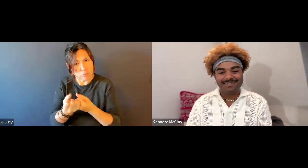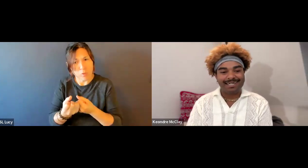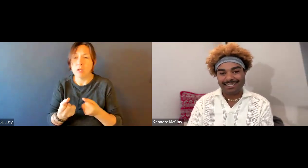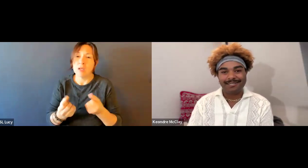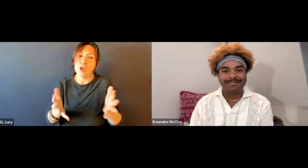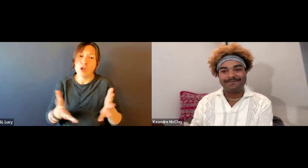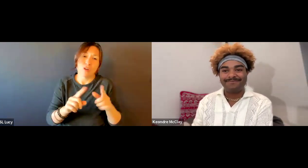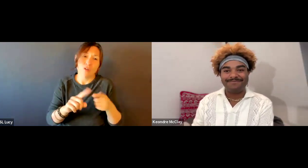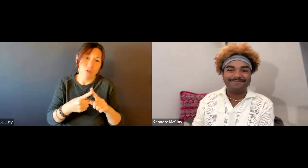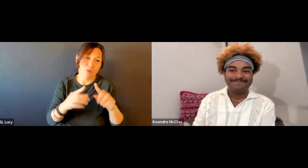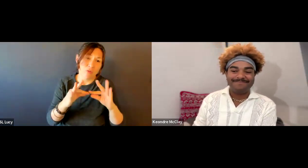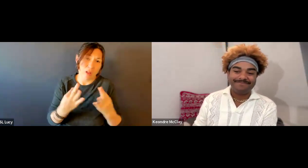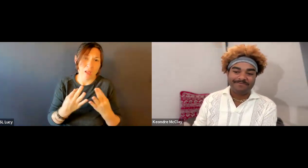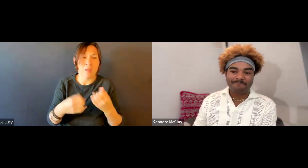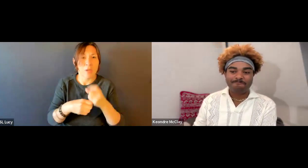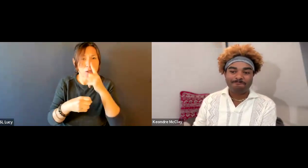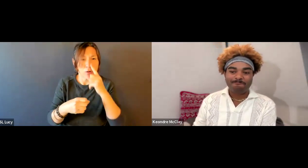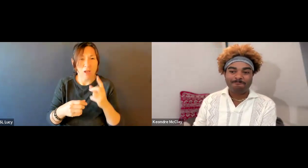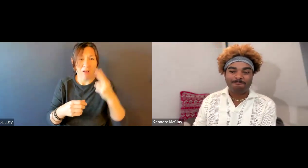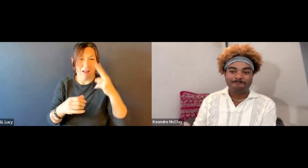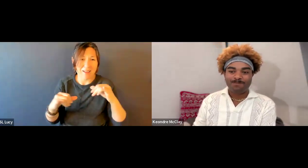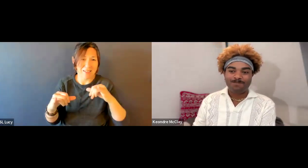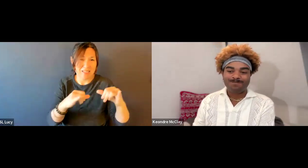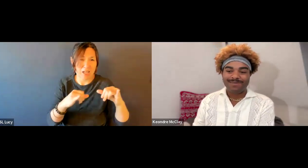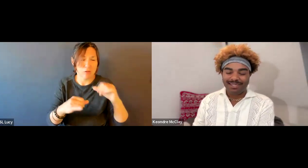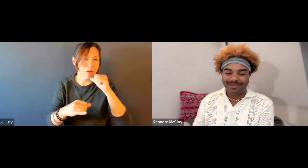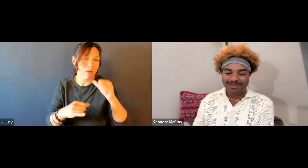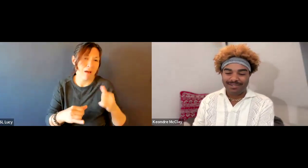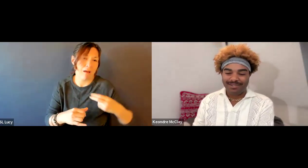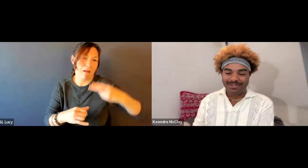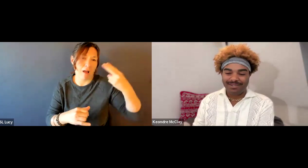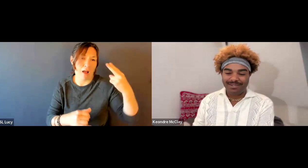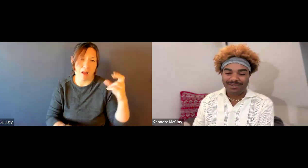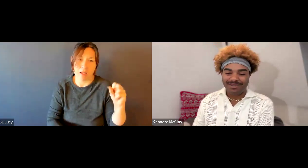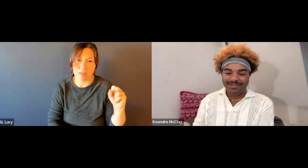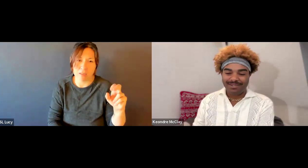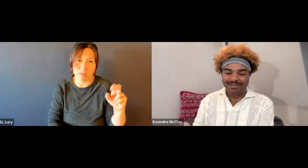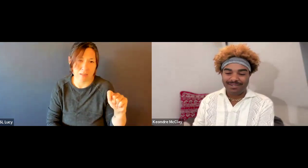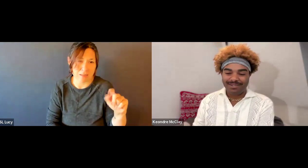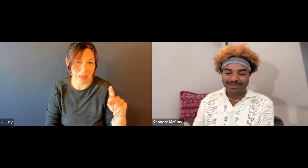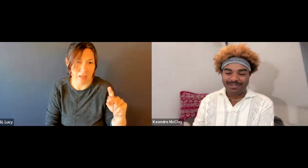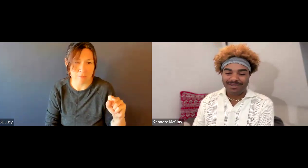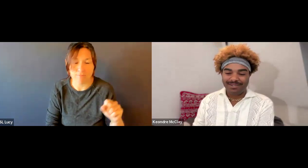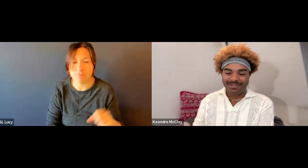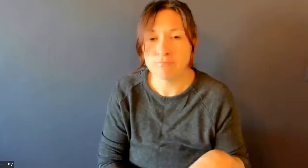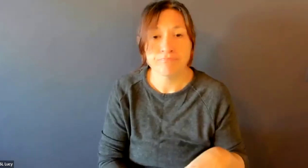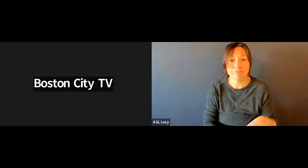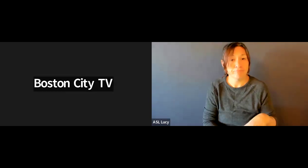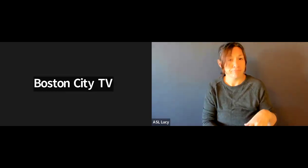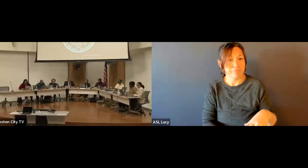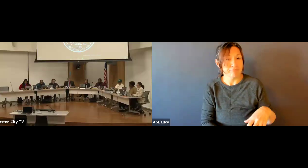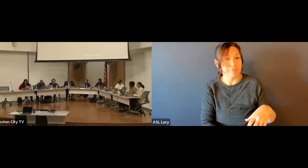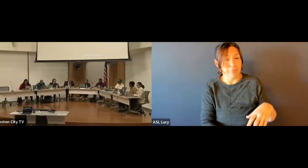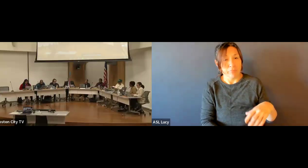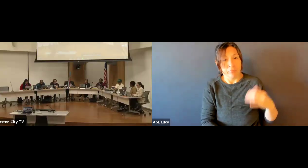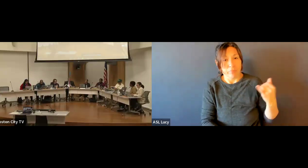High standards, not high stakes. Thank you, Keandra. That concludes a public comment.